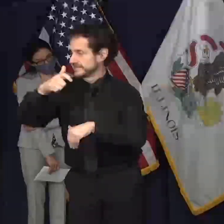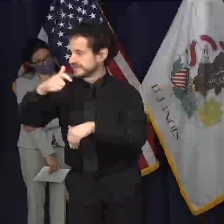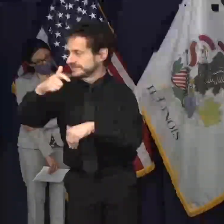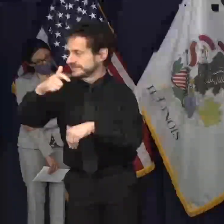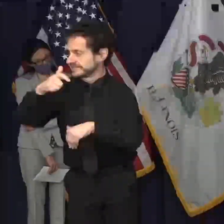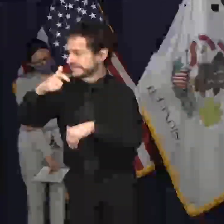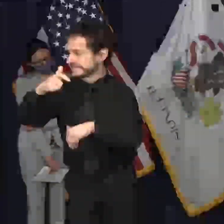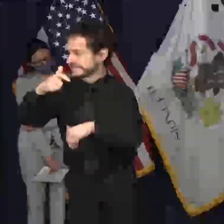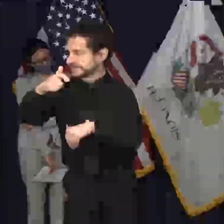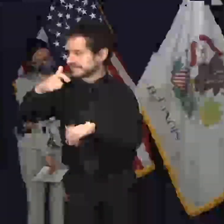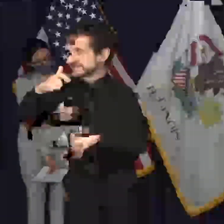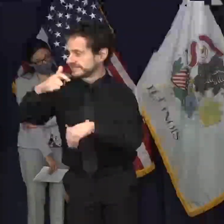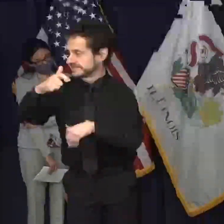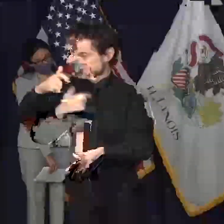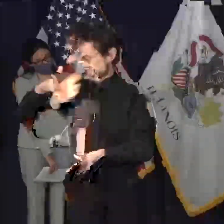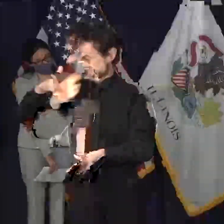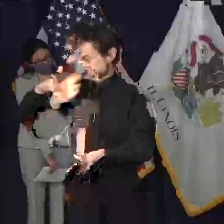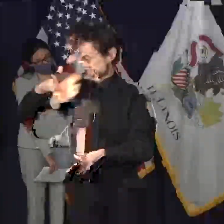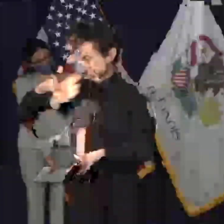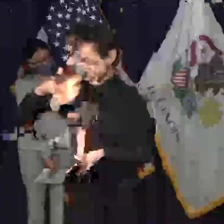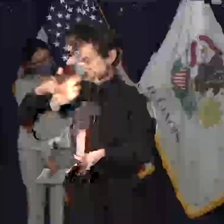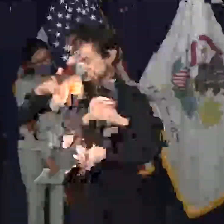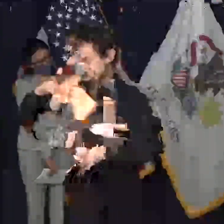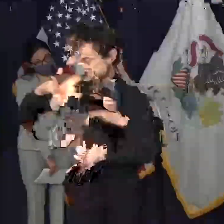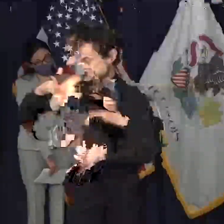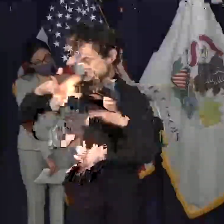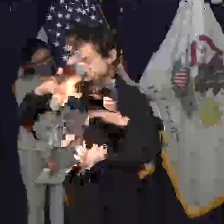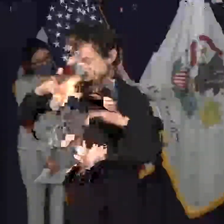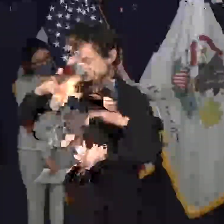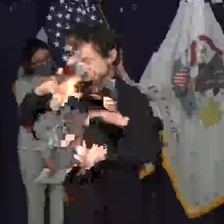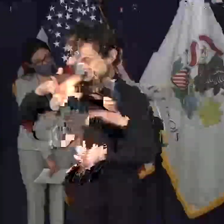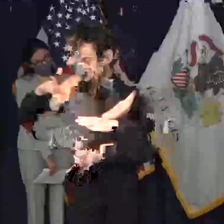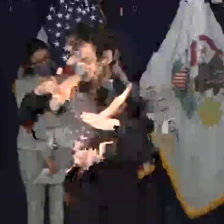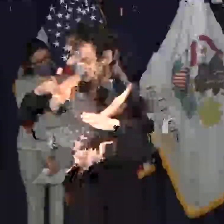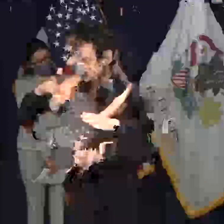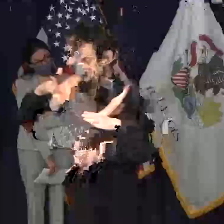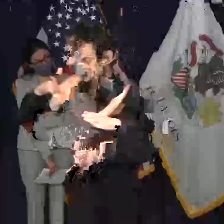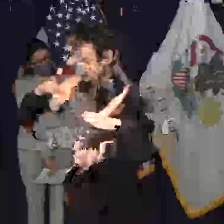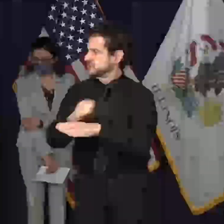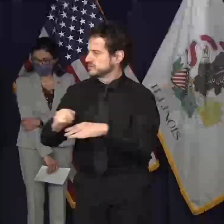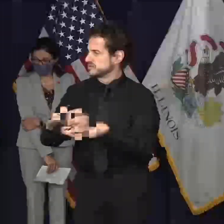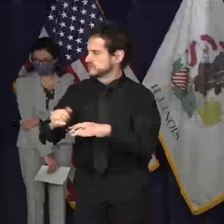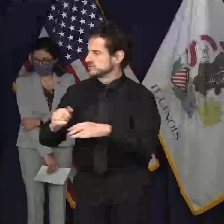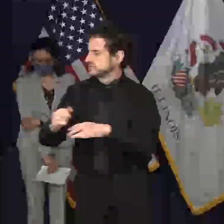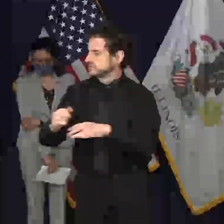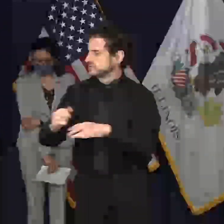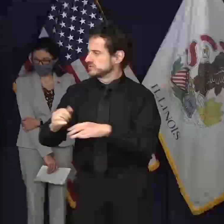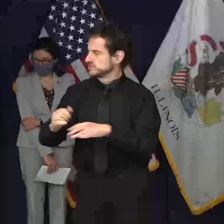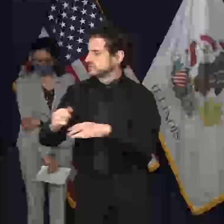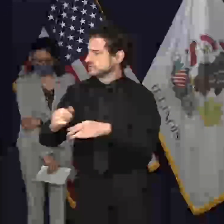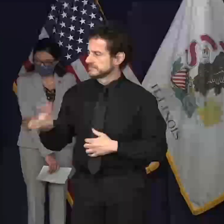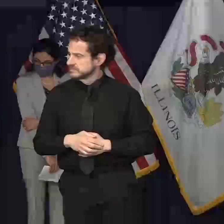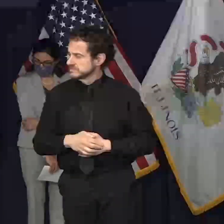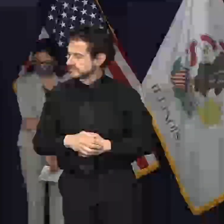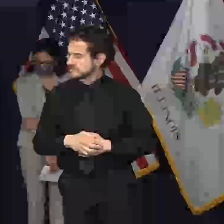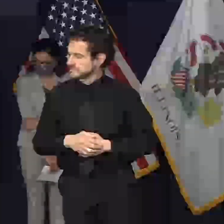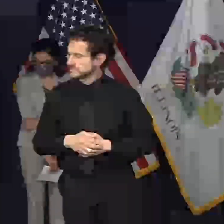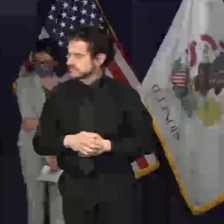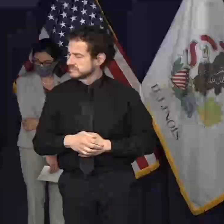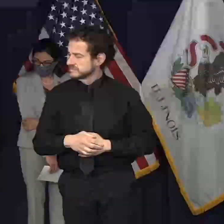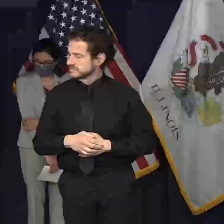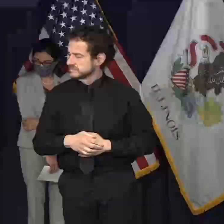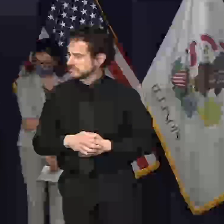lot that I can see happening after this pandemic is over. Kelsey Landis at the Belleville News Democrat. We've heard reports saying